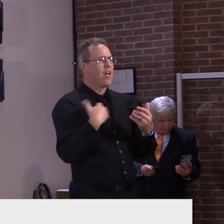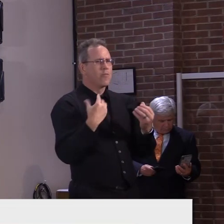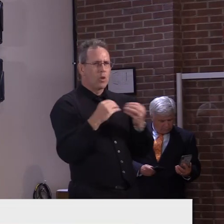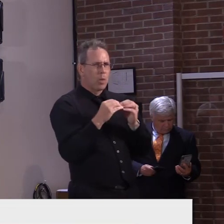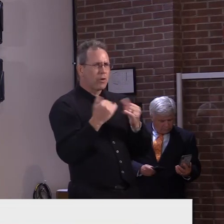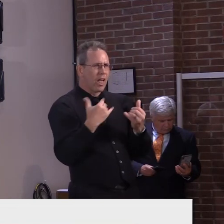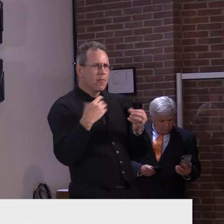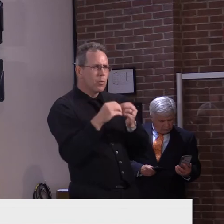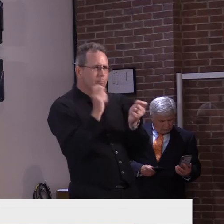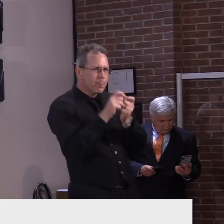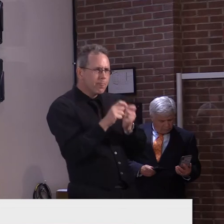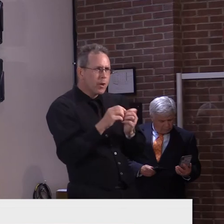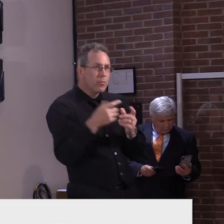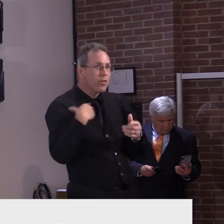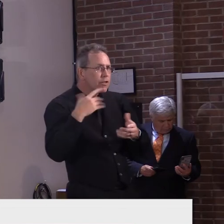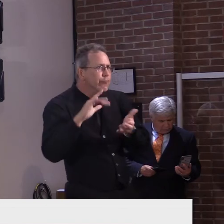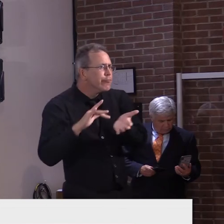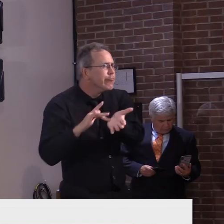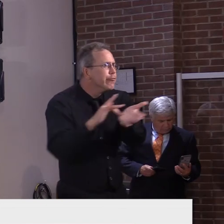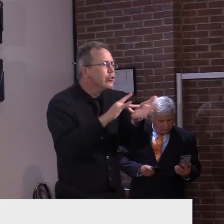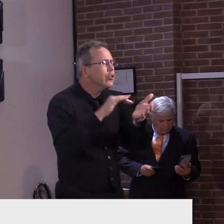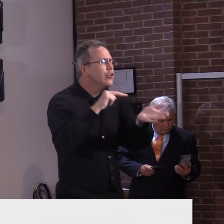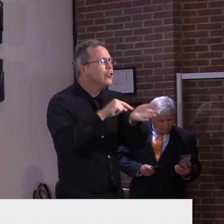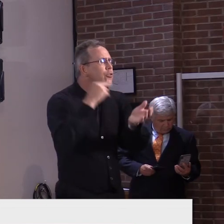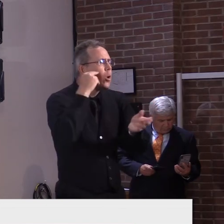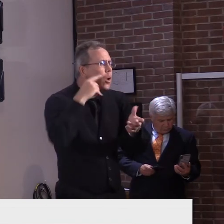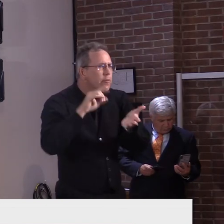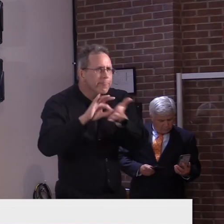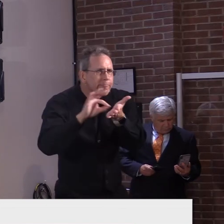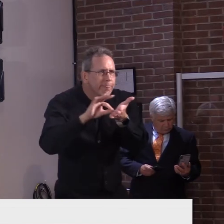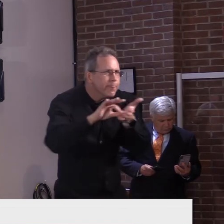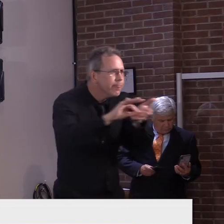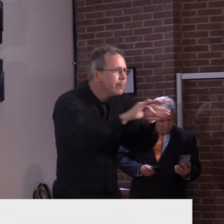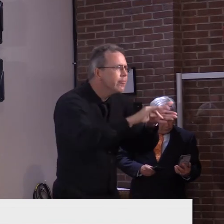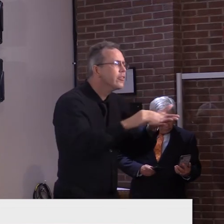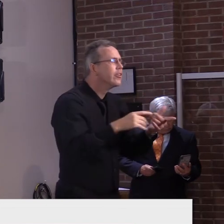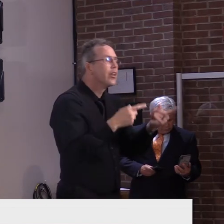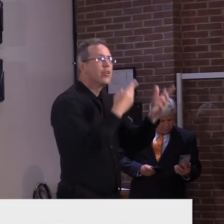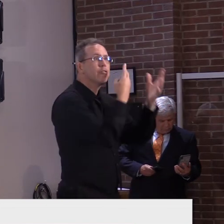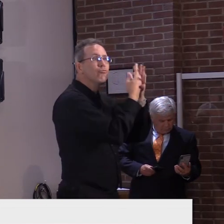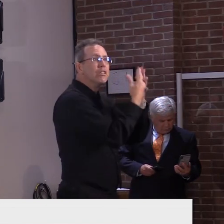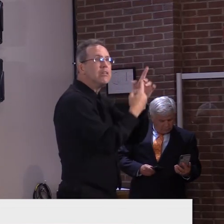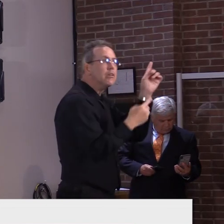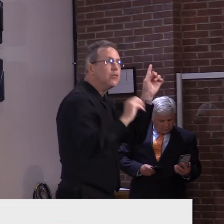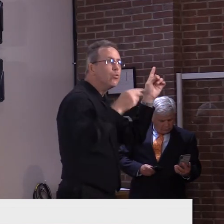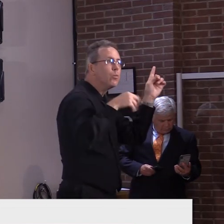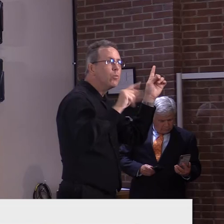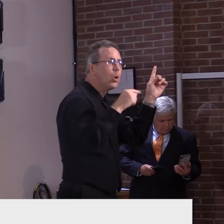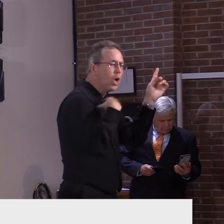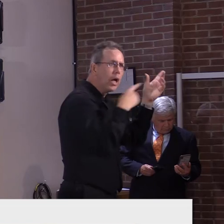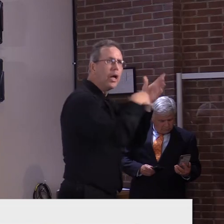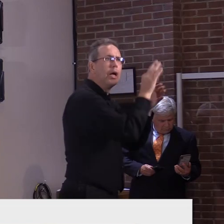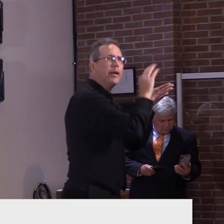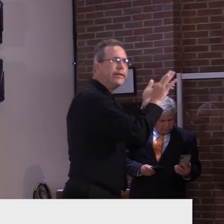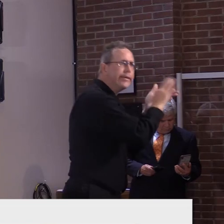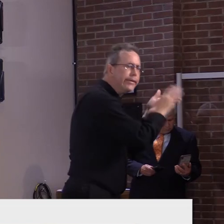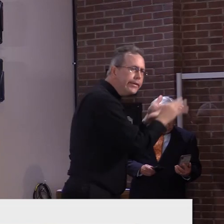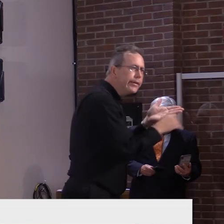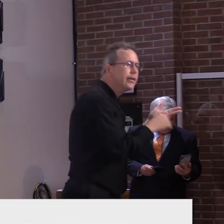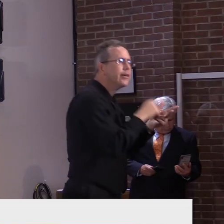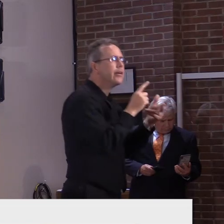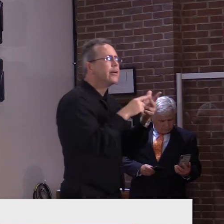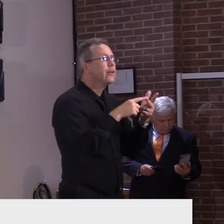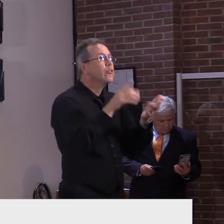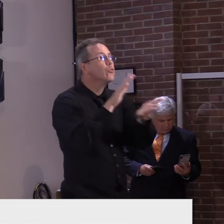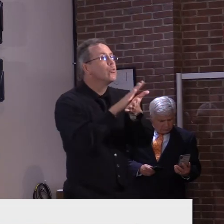care facilities. We had just this one recent outbreak in our correctional facility that we've talked about earlier, and schools are just reopening.